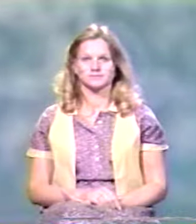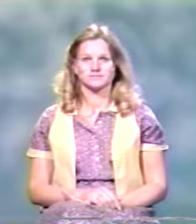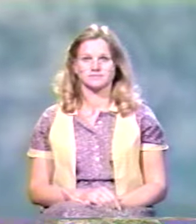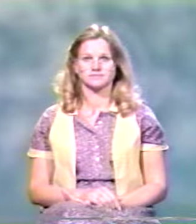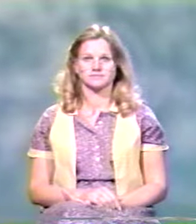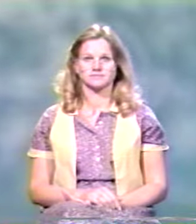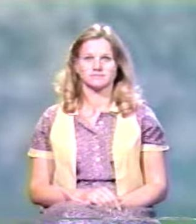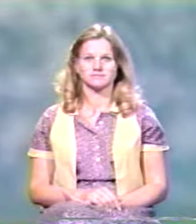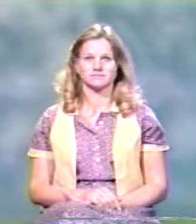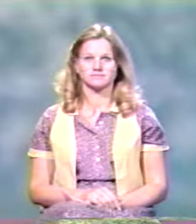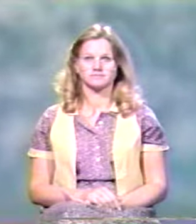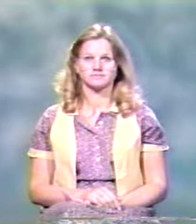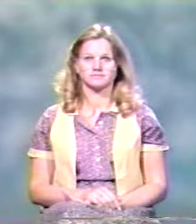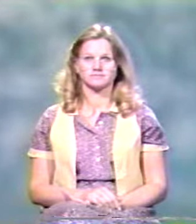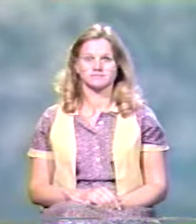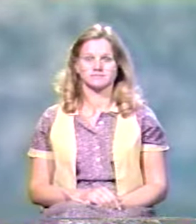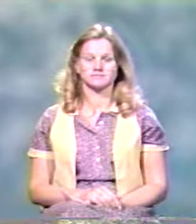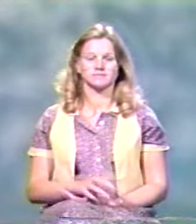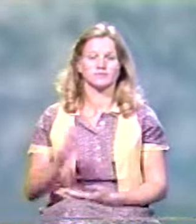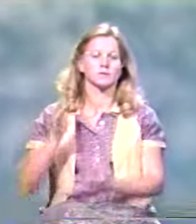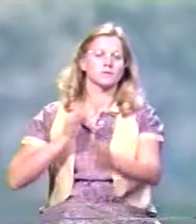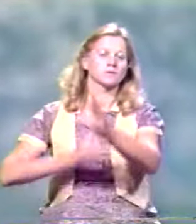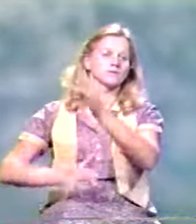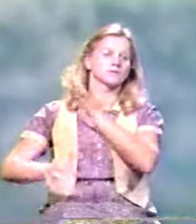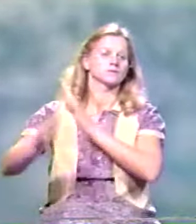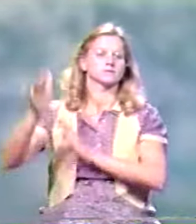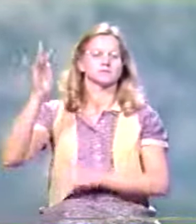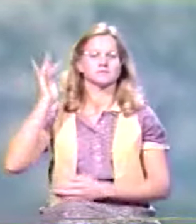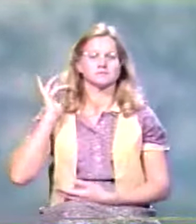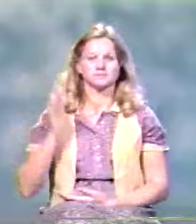A long time ago, or once upon a time.